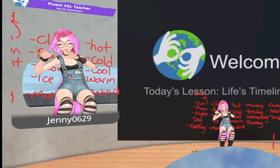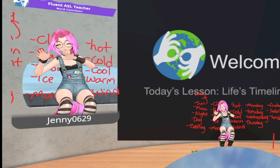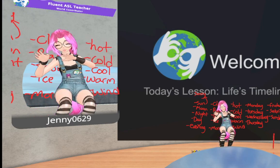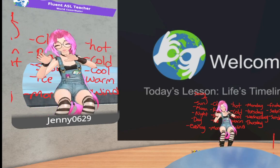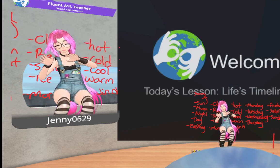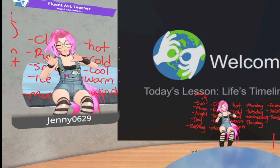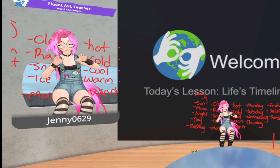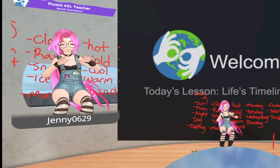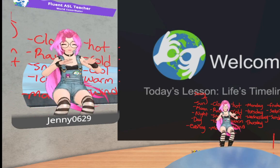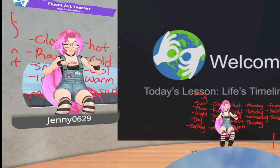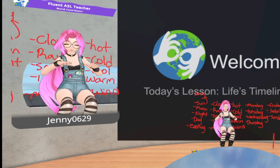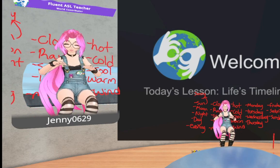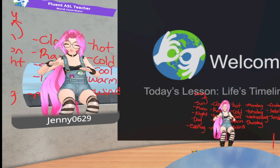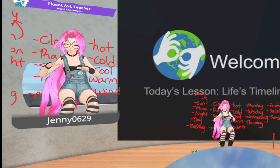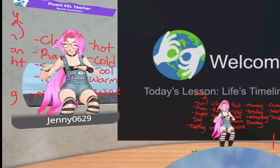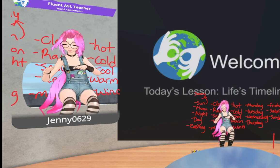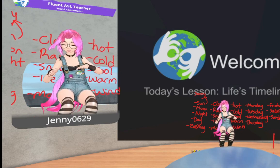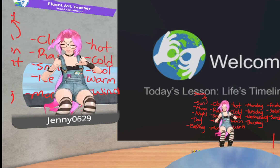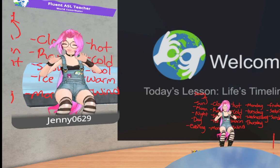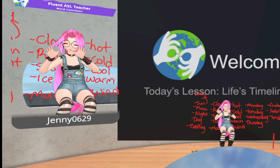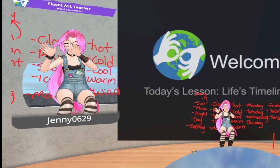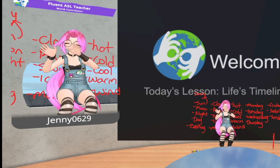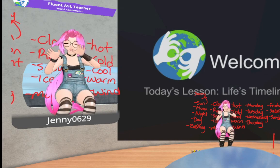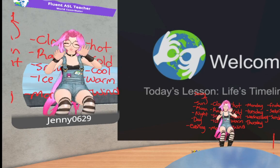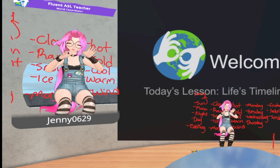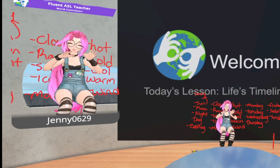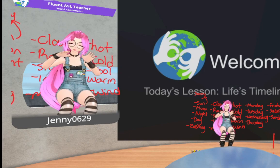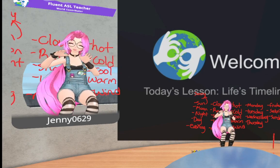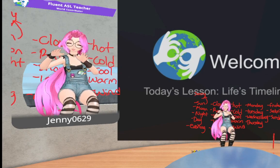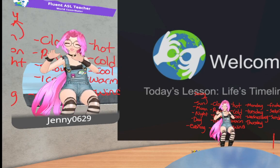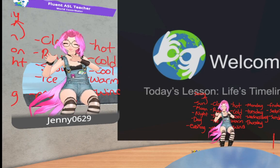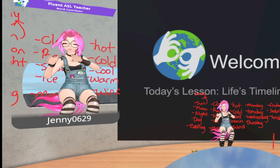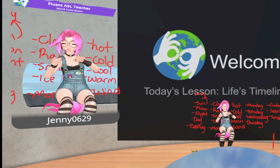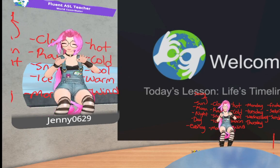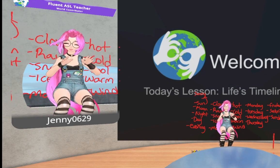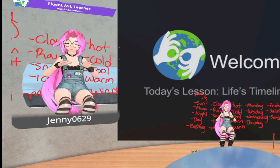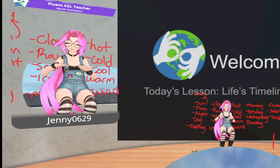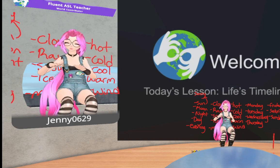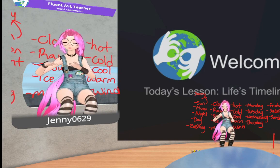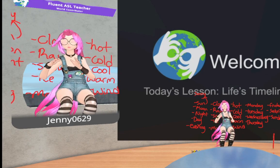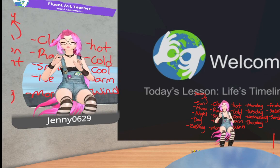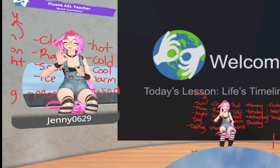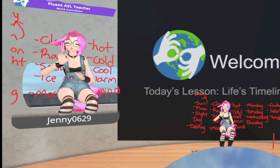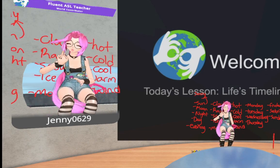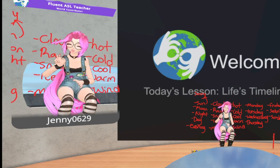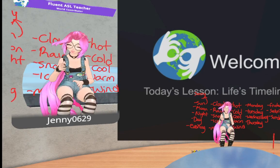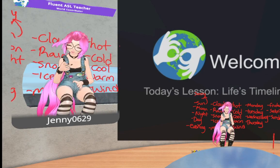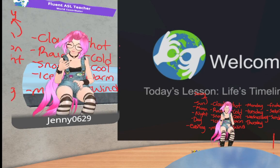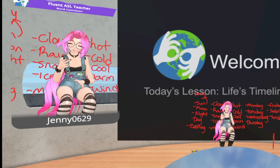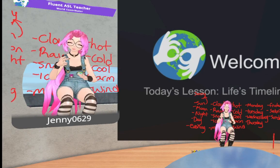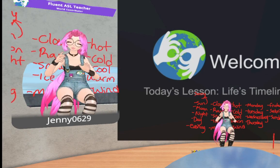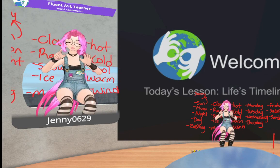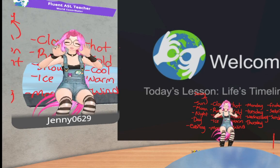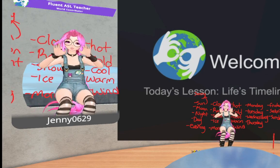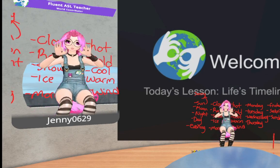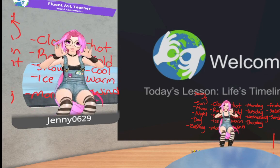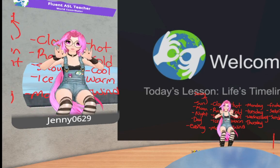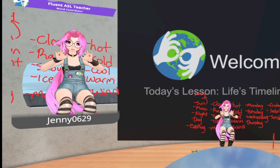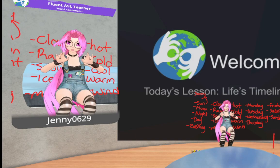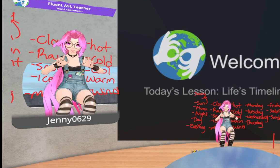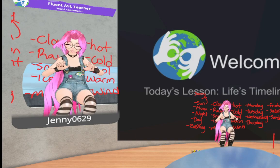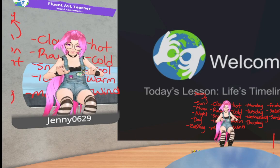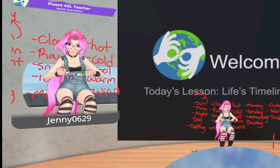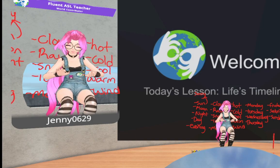like this. Snow. You're showing the snow flakes drift. Or snow could be